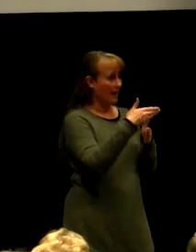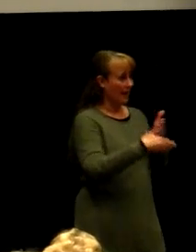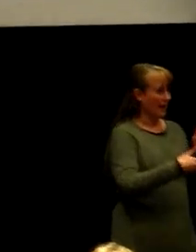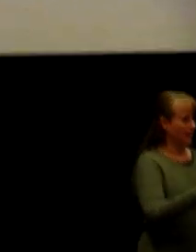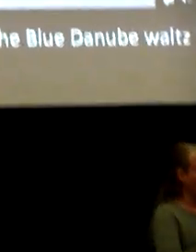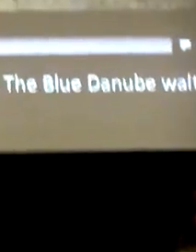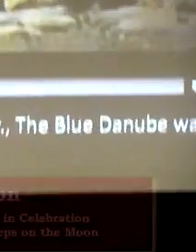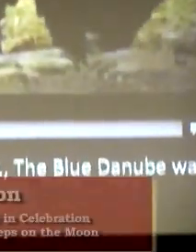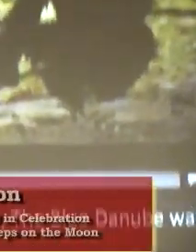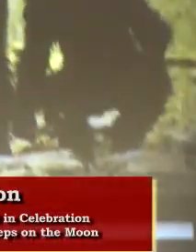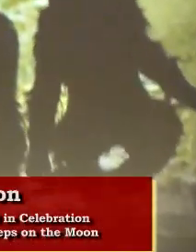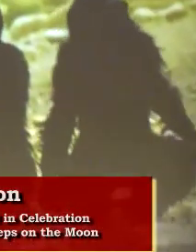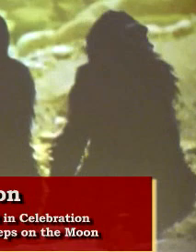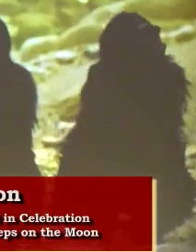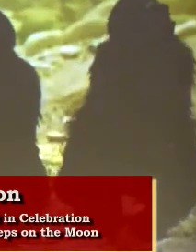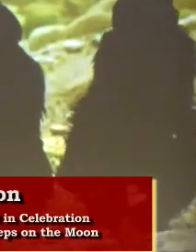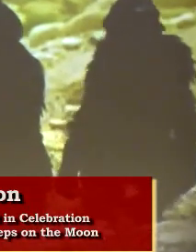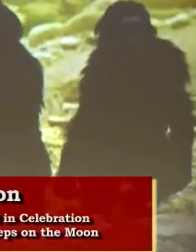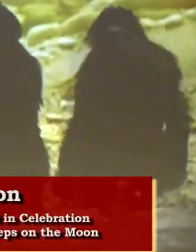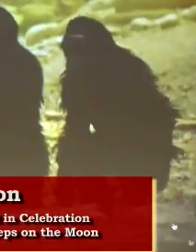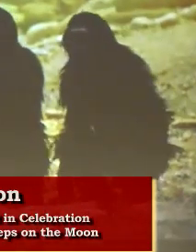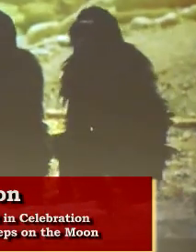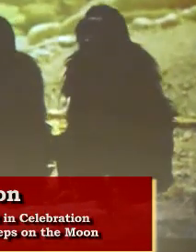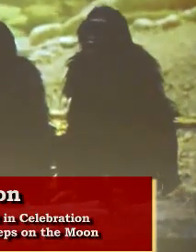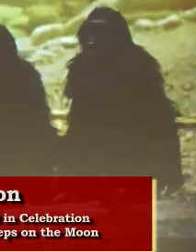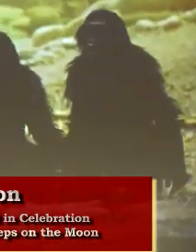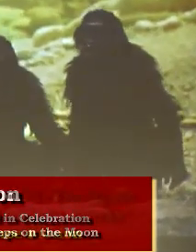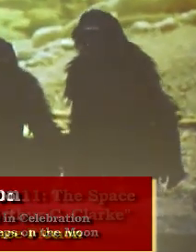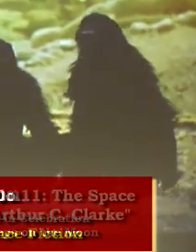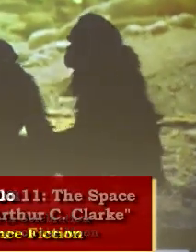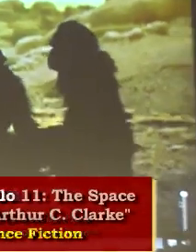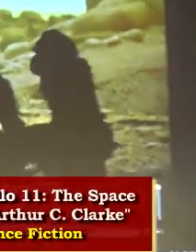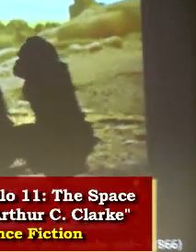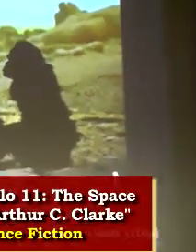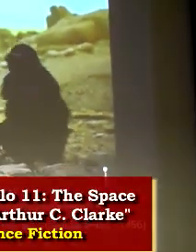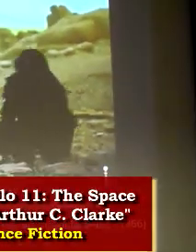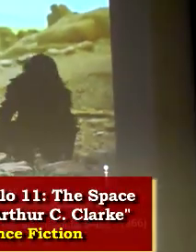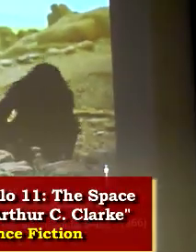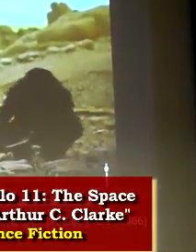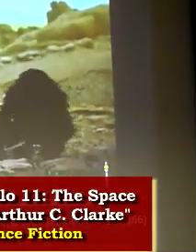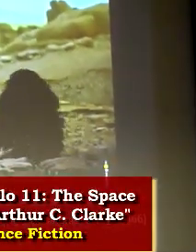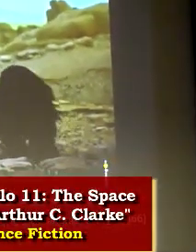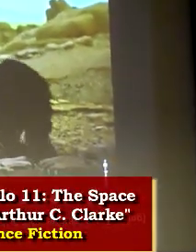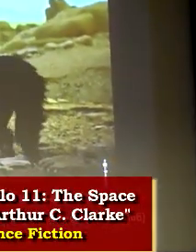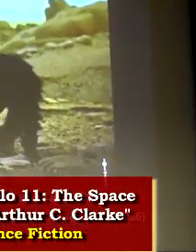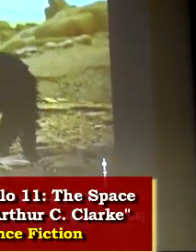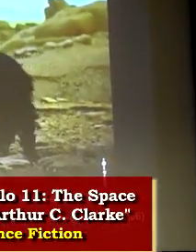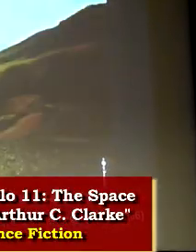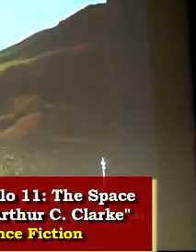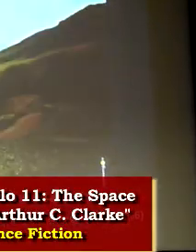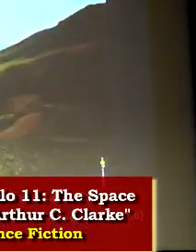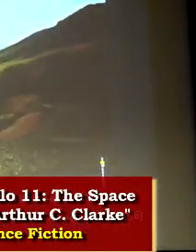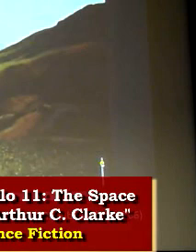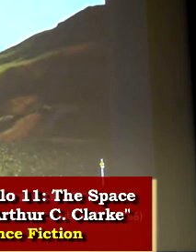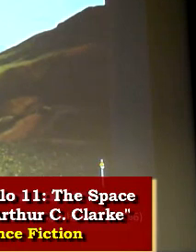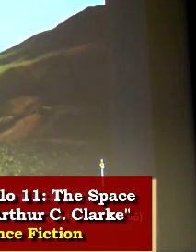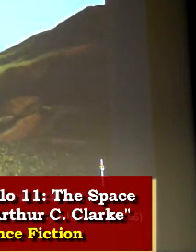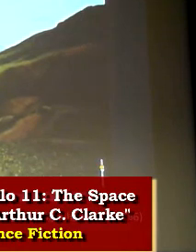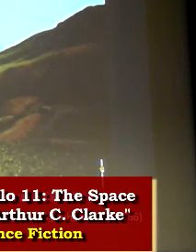of Man part of the film. And one of the most has famous cuts in all of our